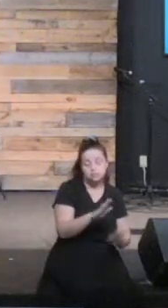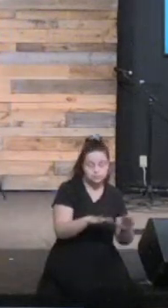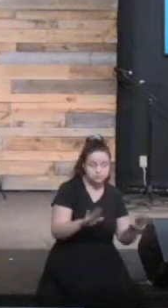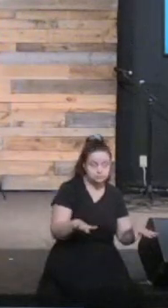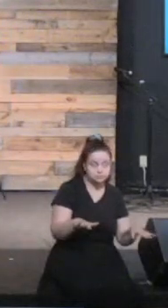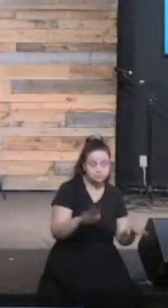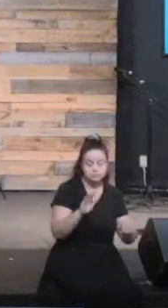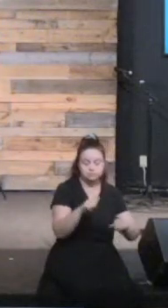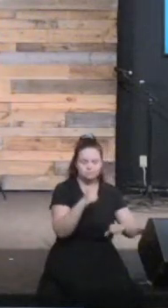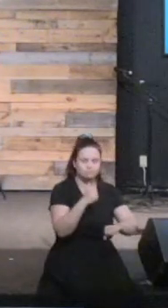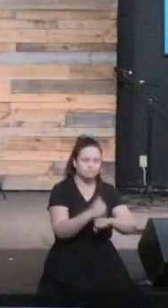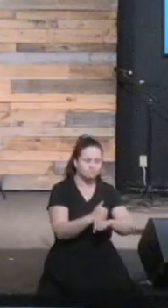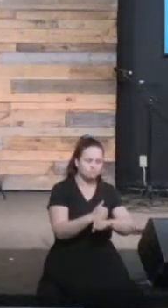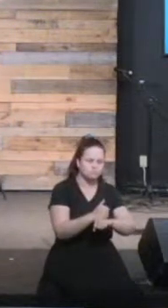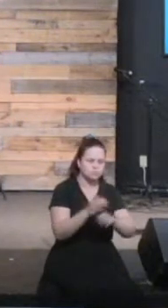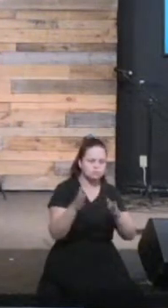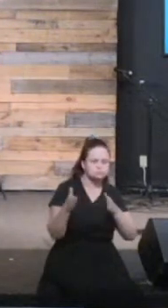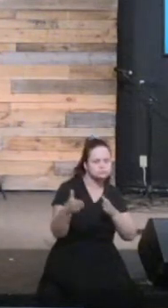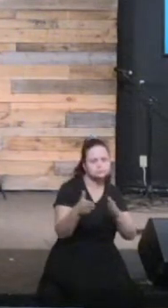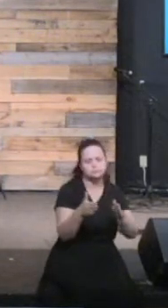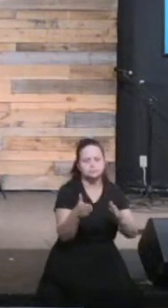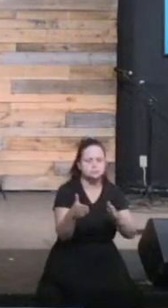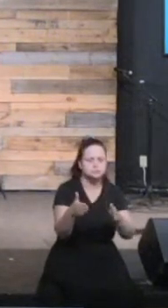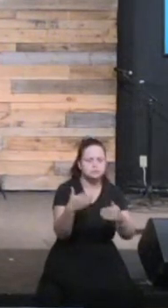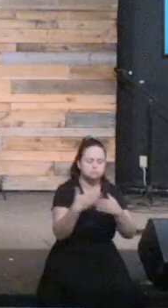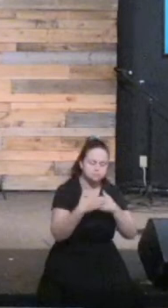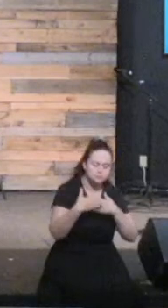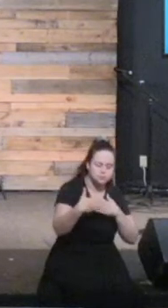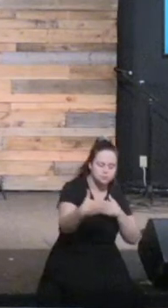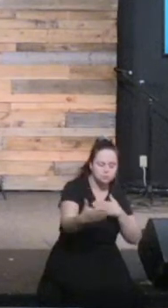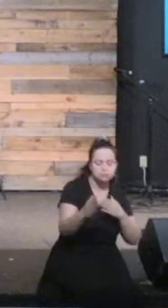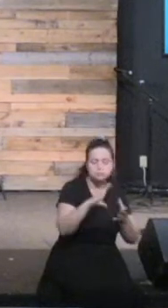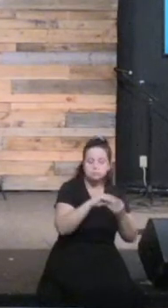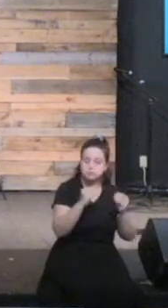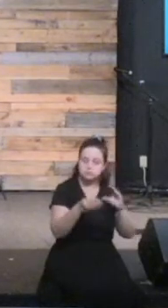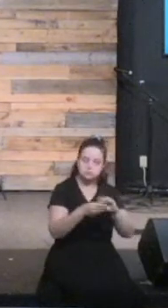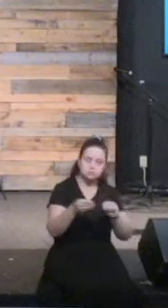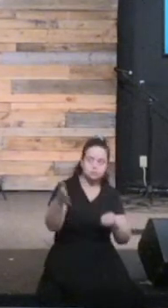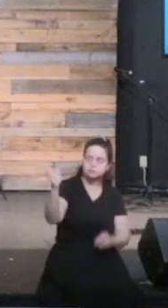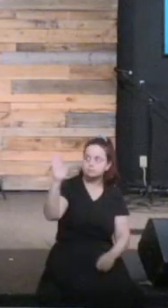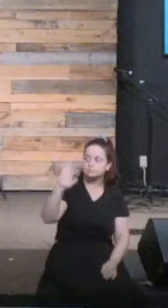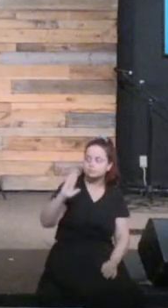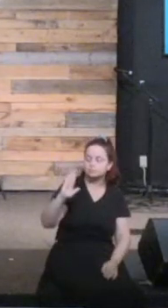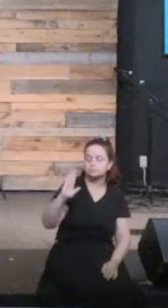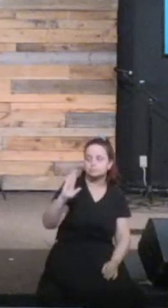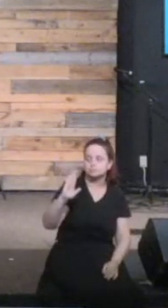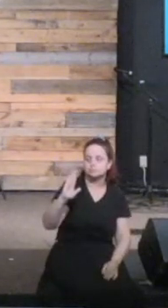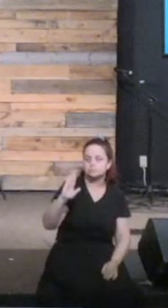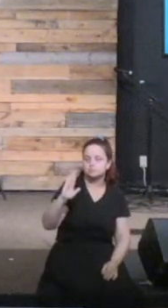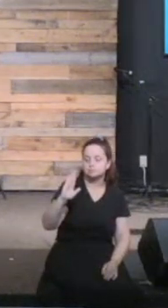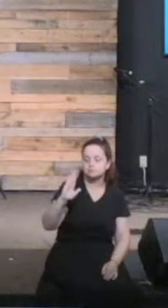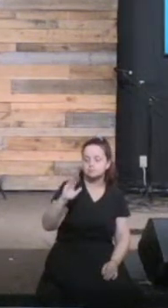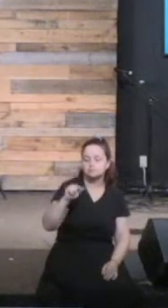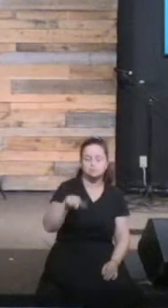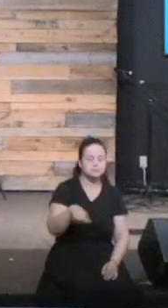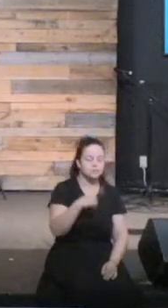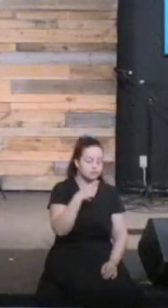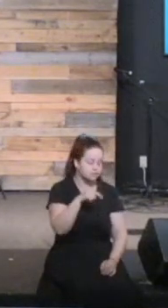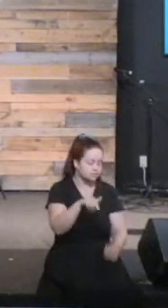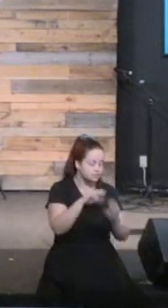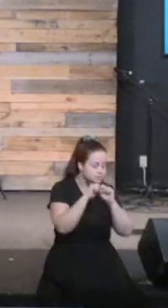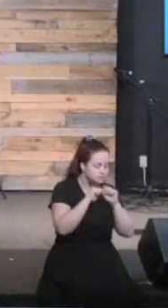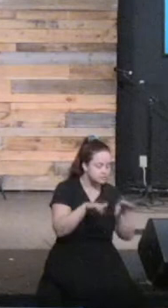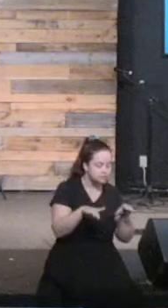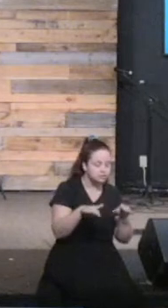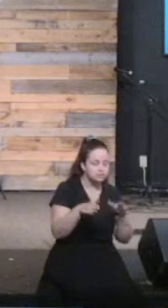setting right the course of the rest of the story of God and he says this little blessing may